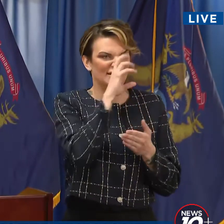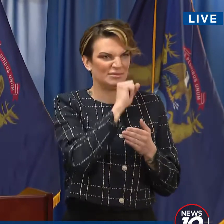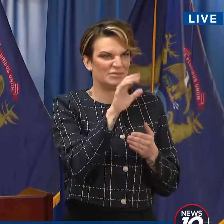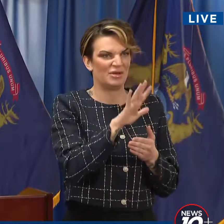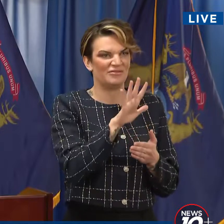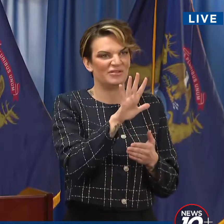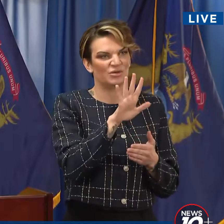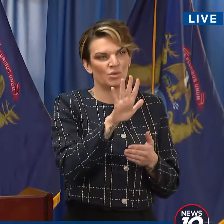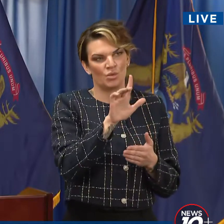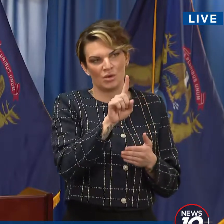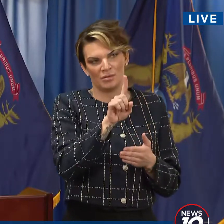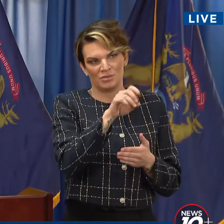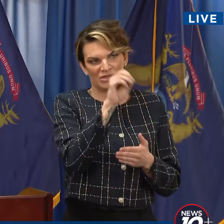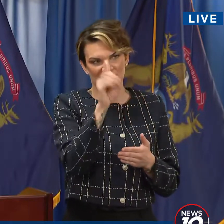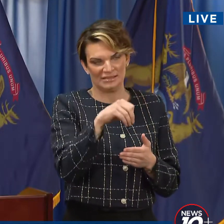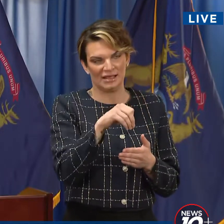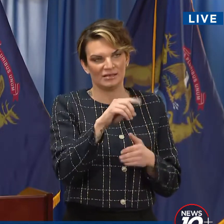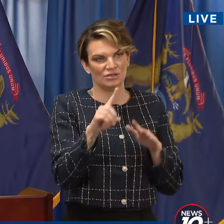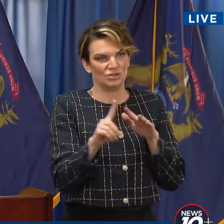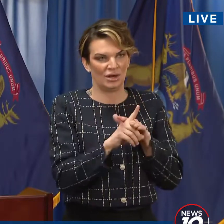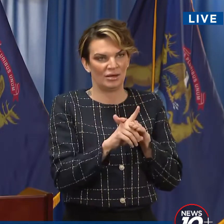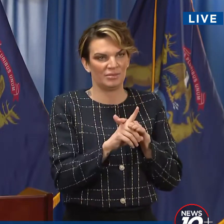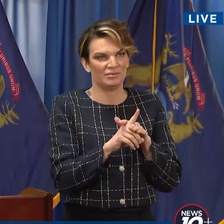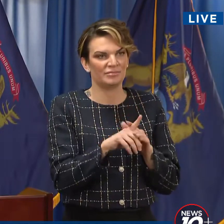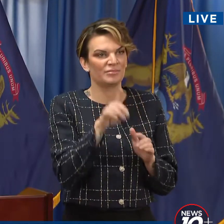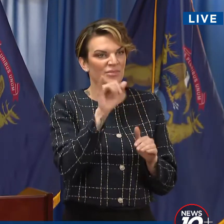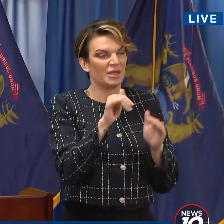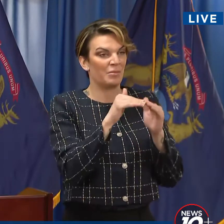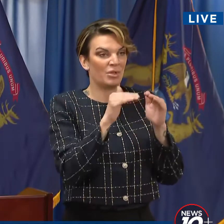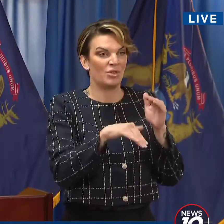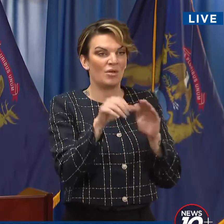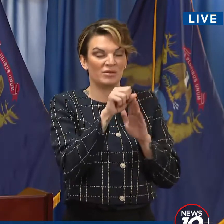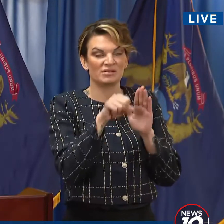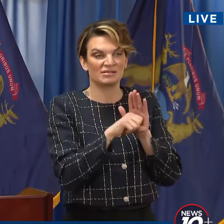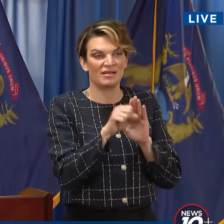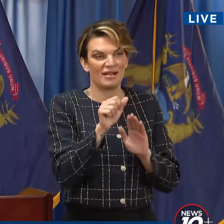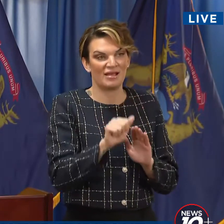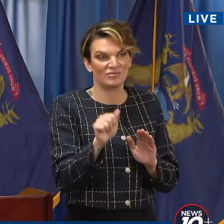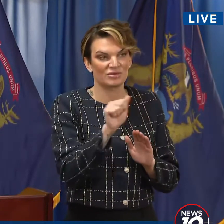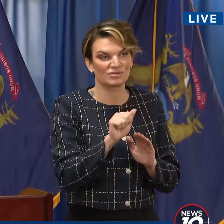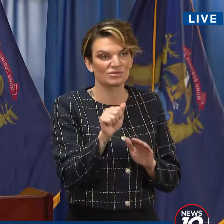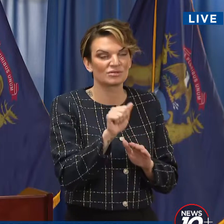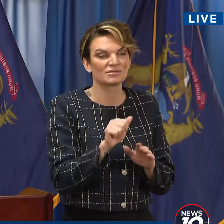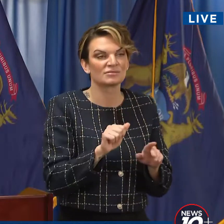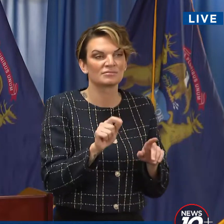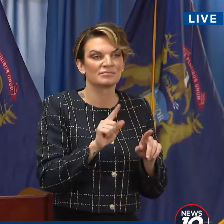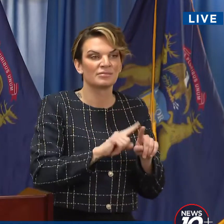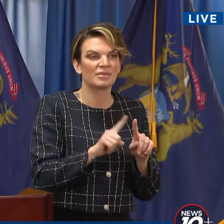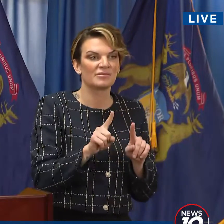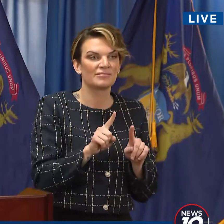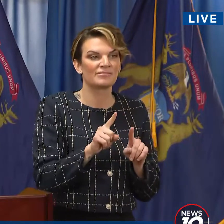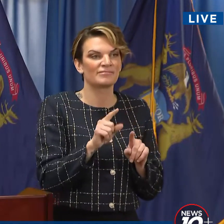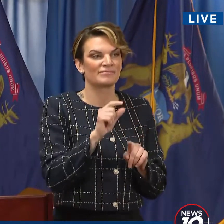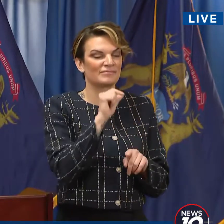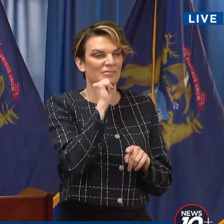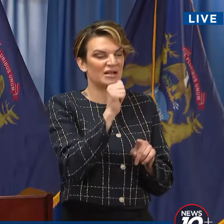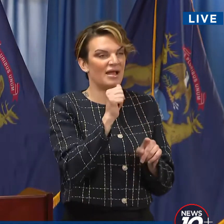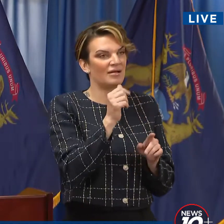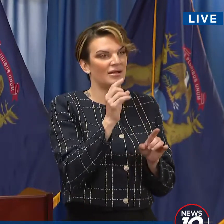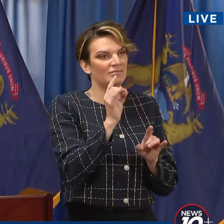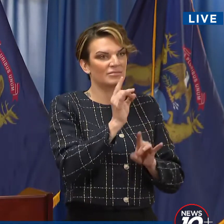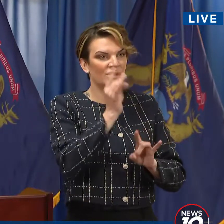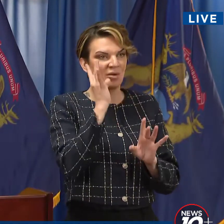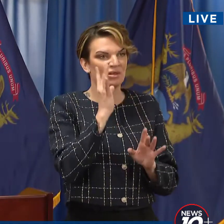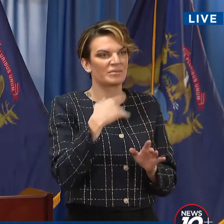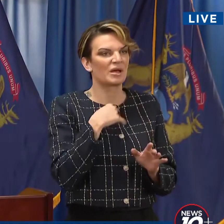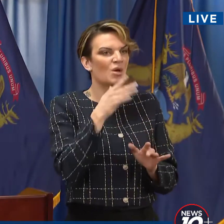about 51%, which is below the state average, but not alarmingly so.